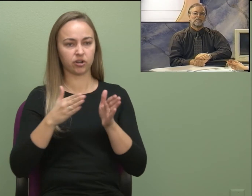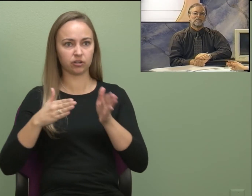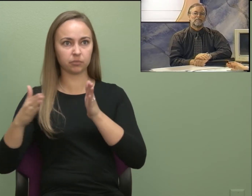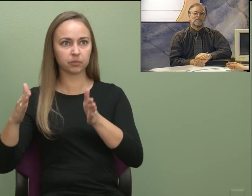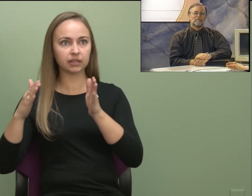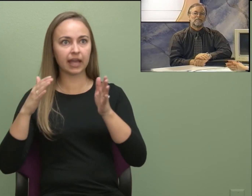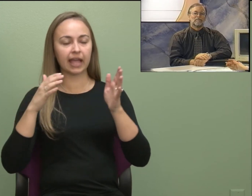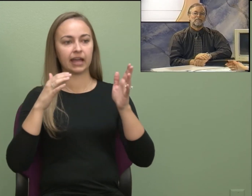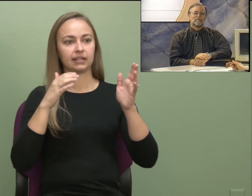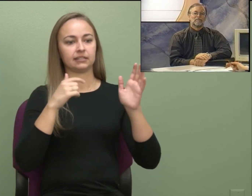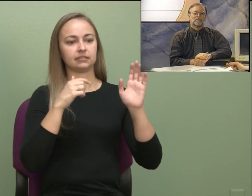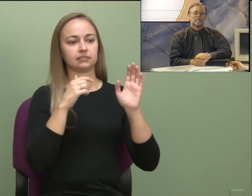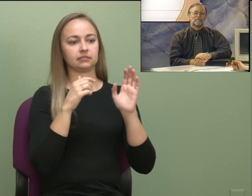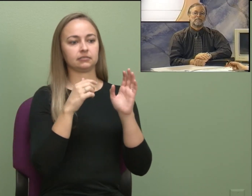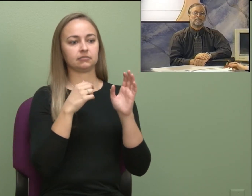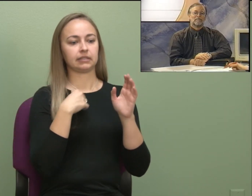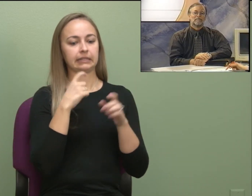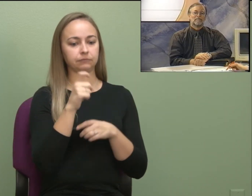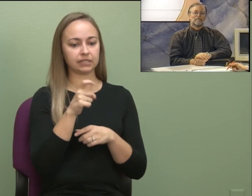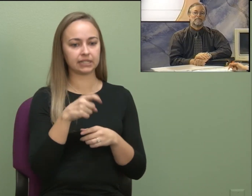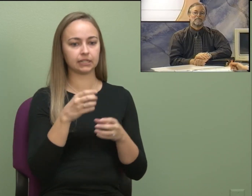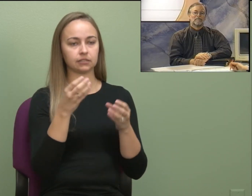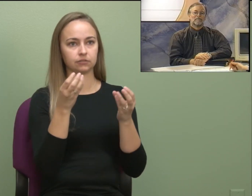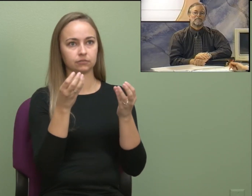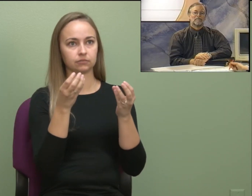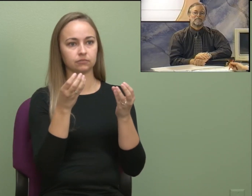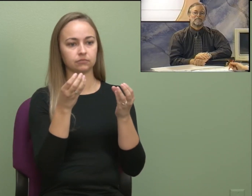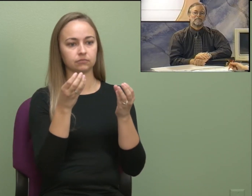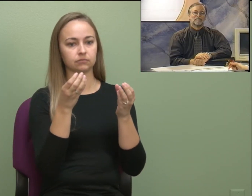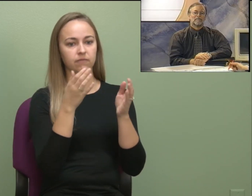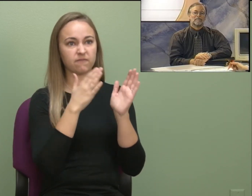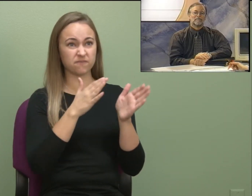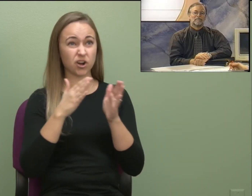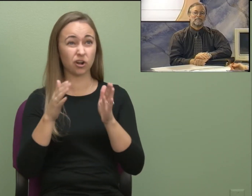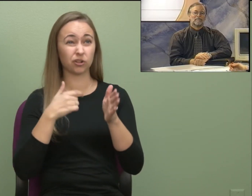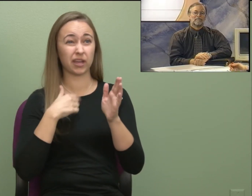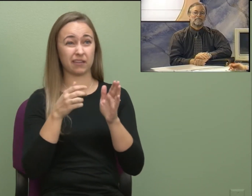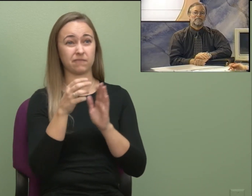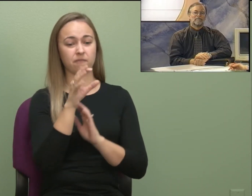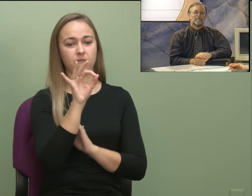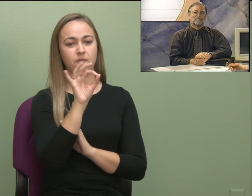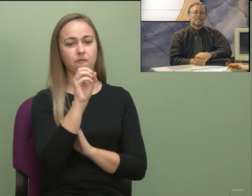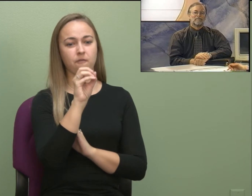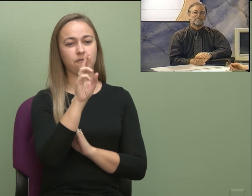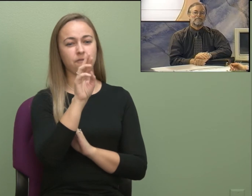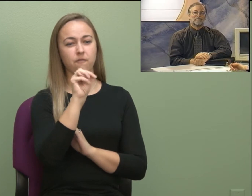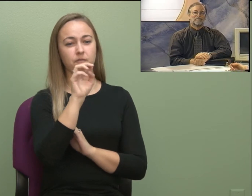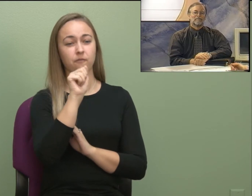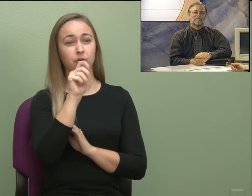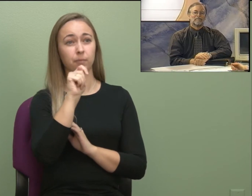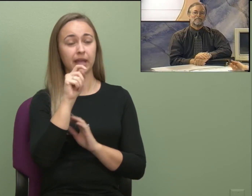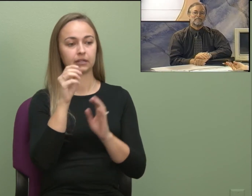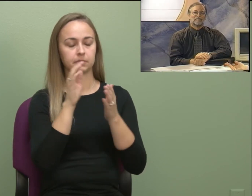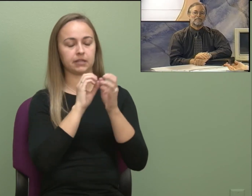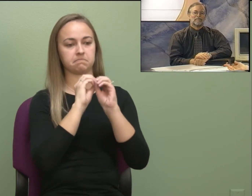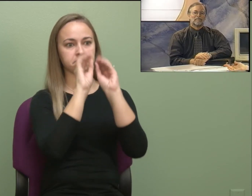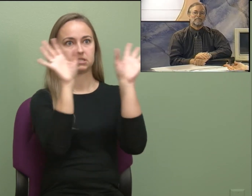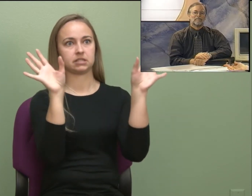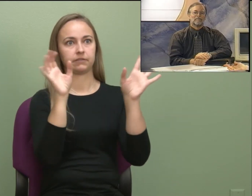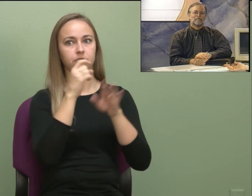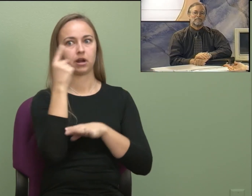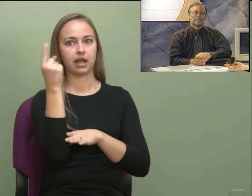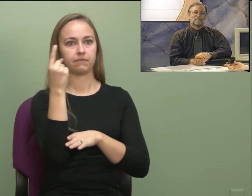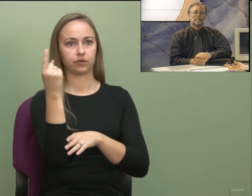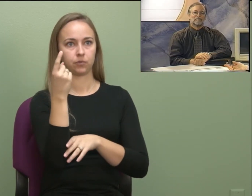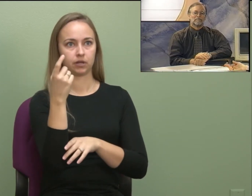it as informal as possible, but we do have to follow a certain format to make it fair for everybody. Is that